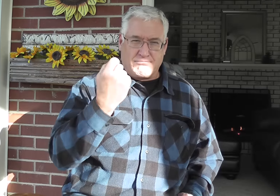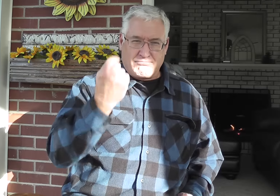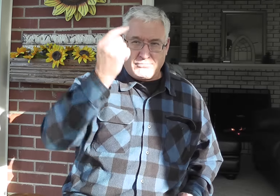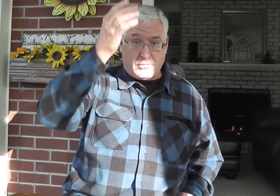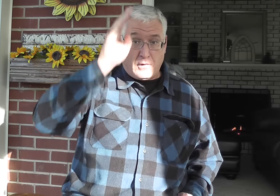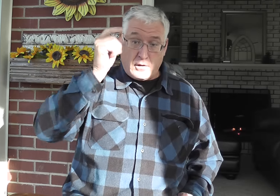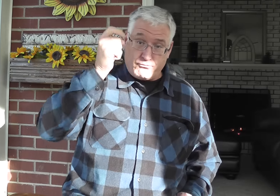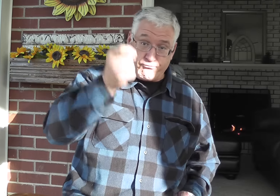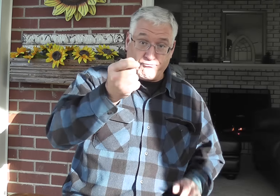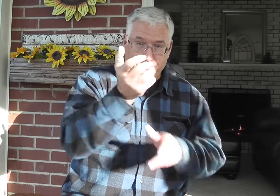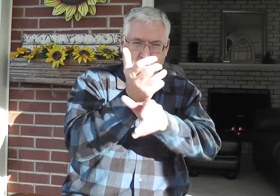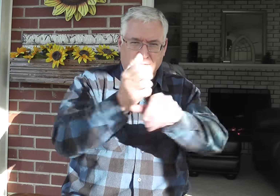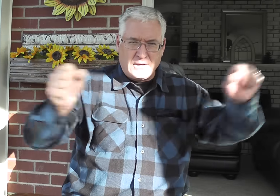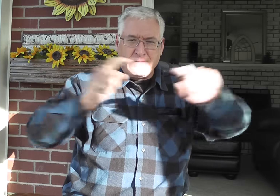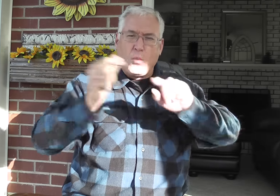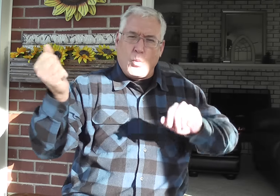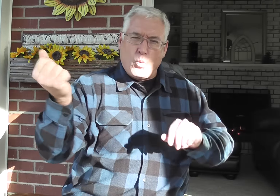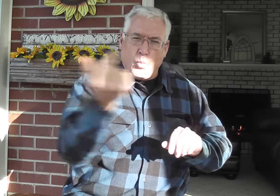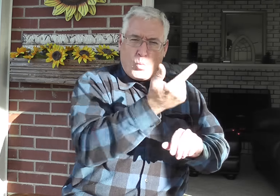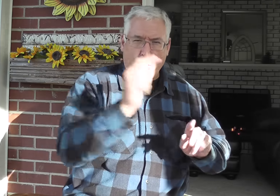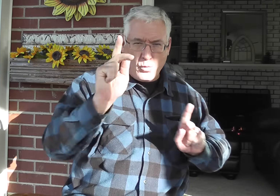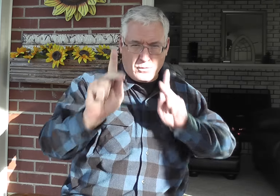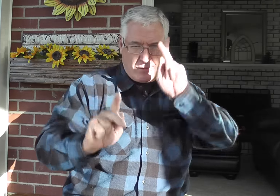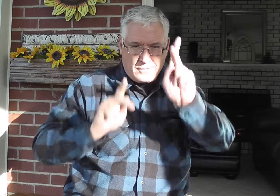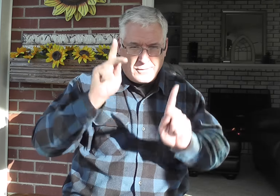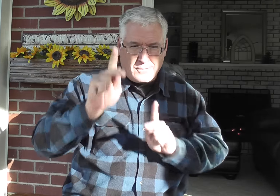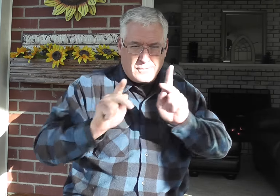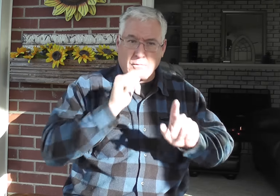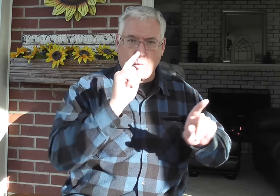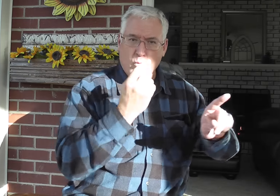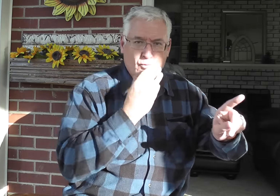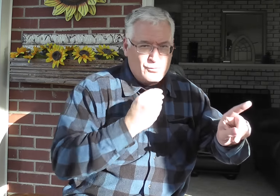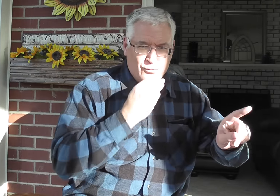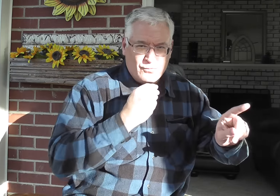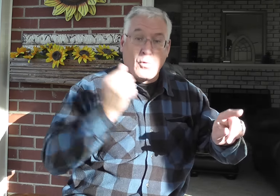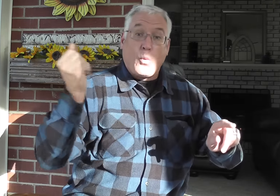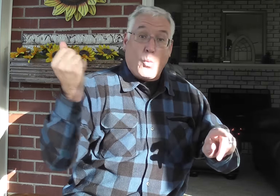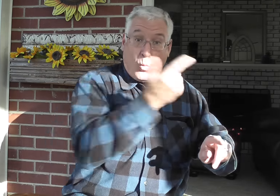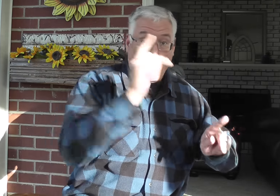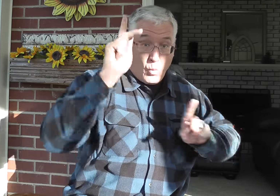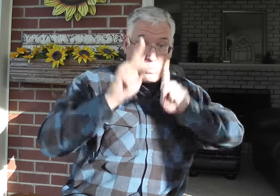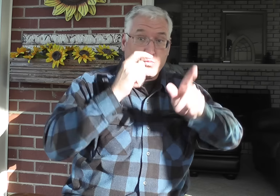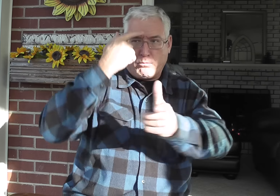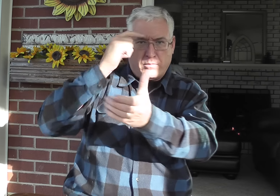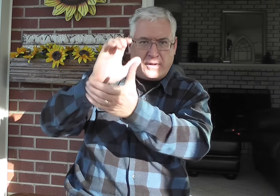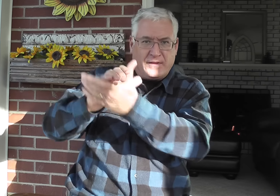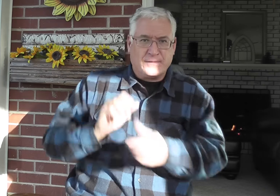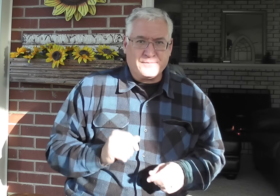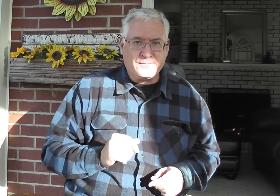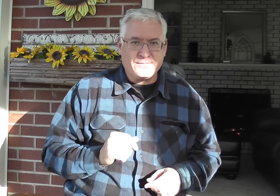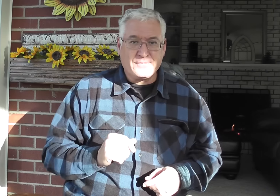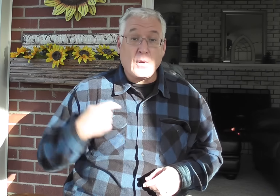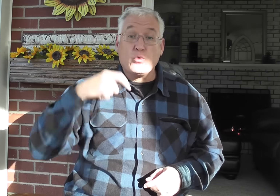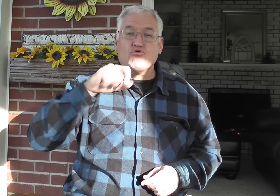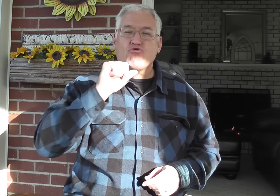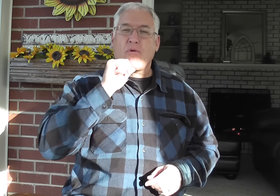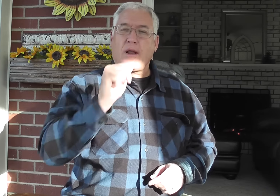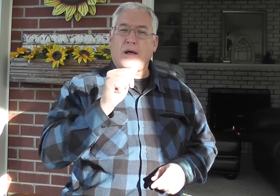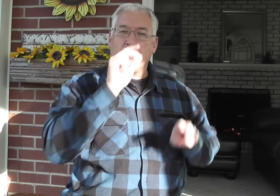If we understand that faith is a gift from God for all people, not just the Jews who believe,